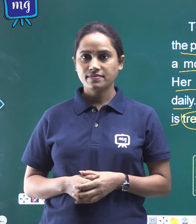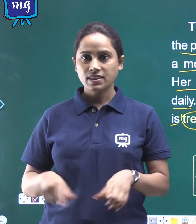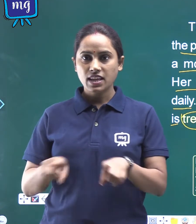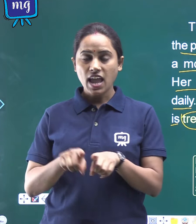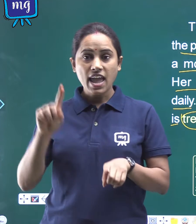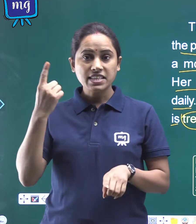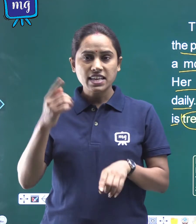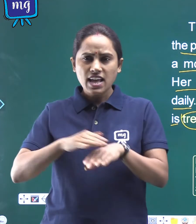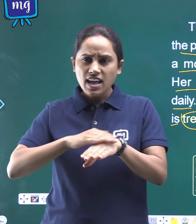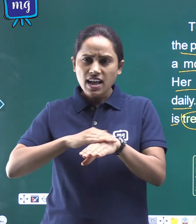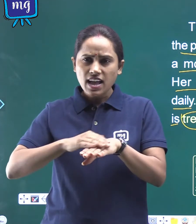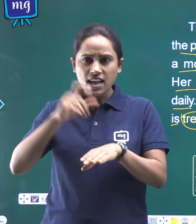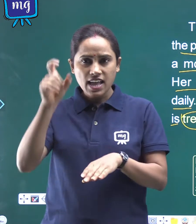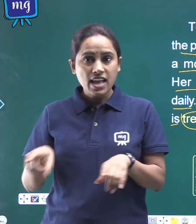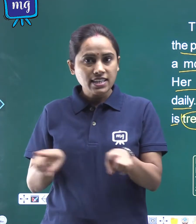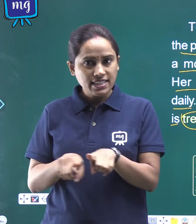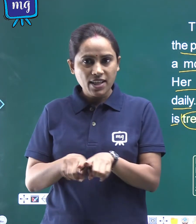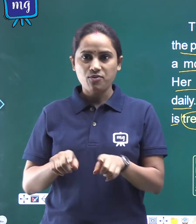as a slave.